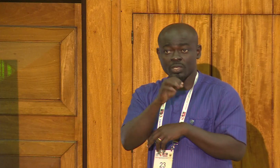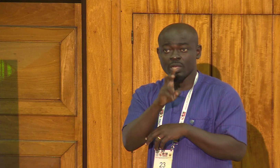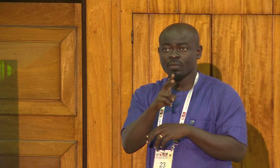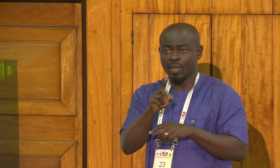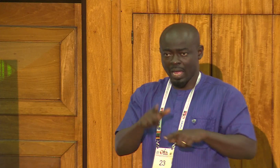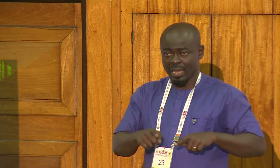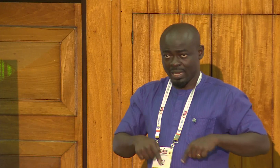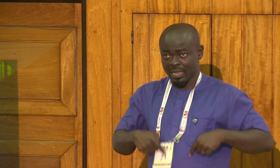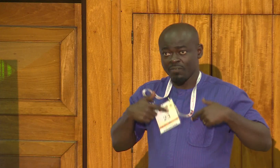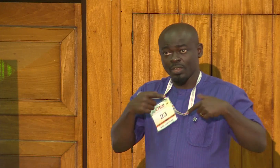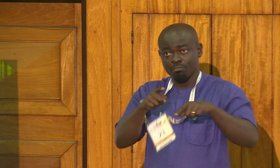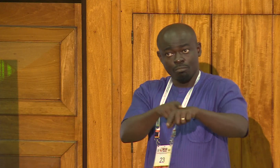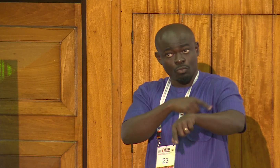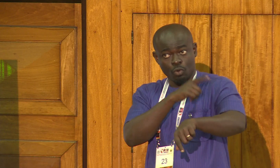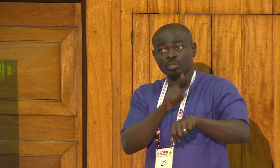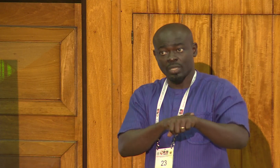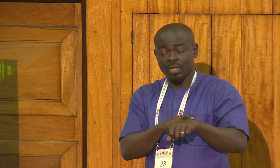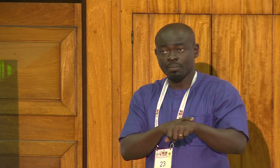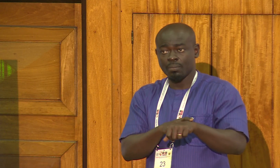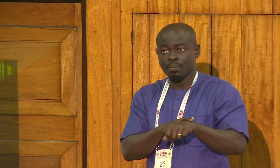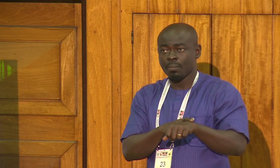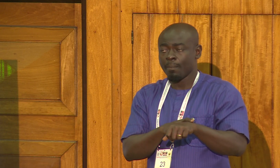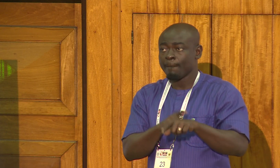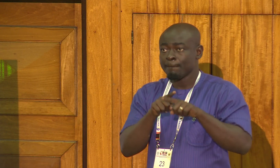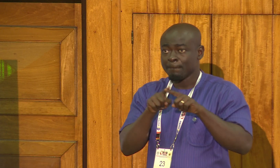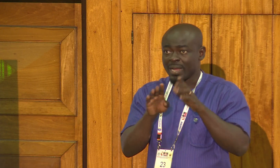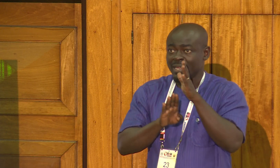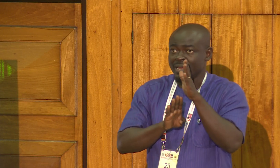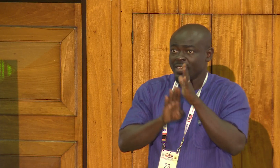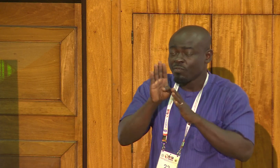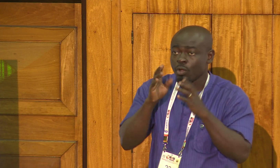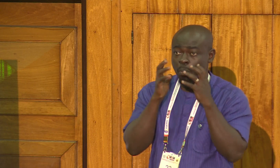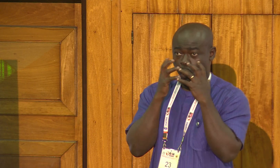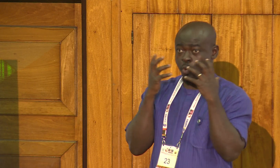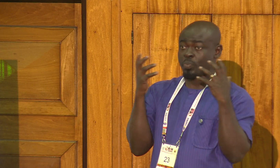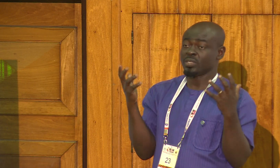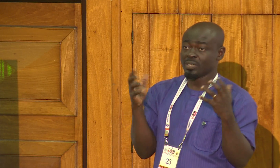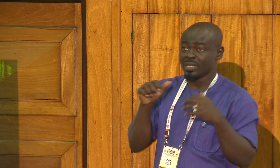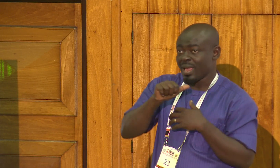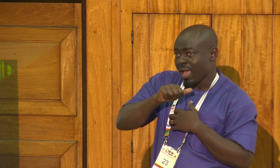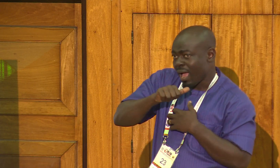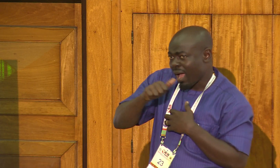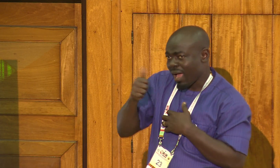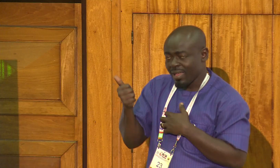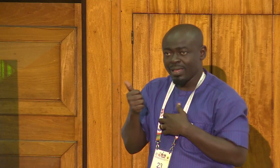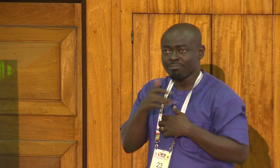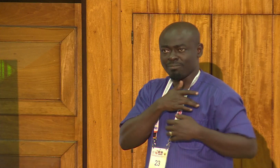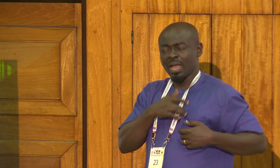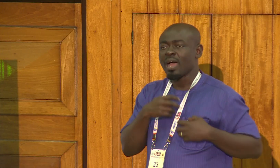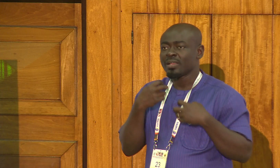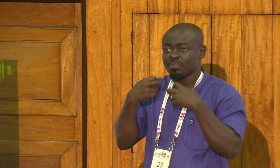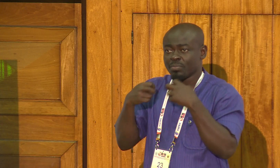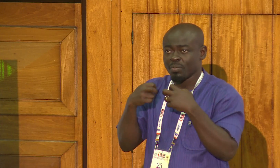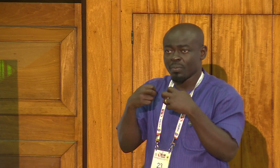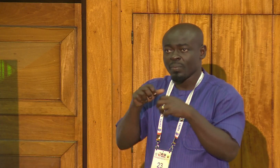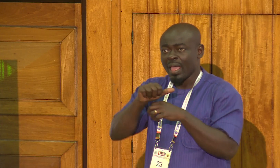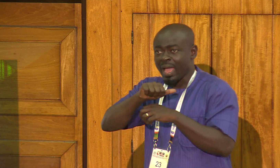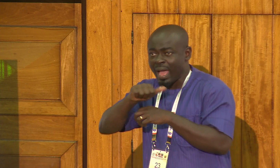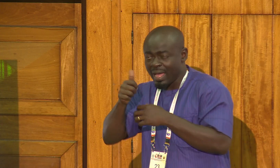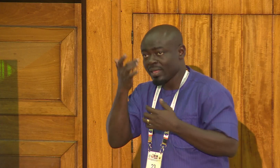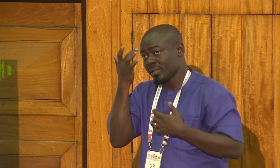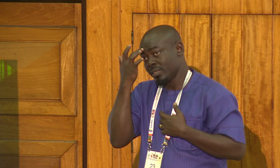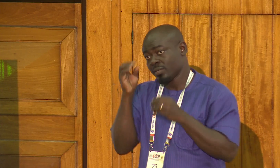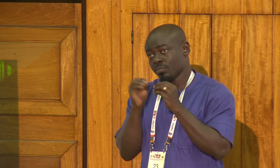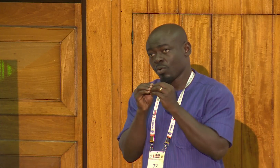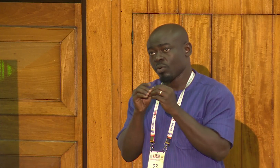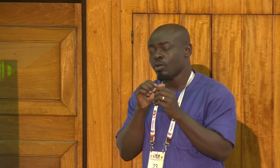longer, but develop obesity and other cardiometabolic diseases and multimorbidity. So it's just not